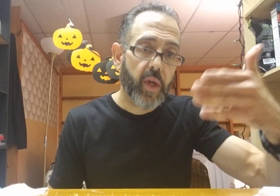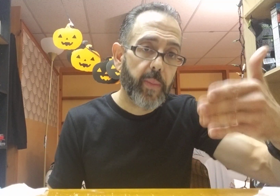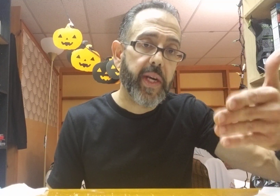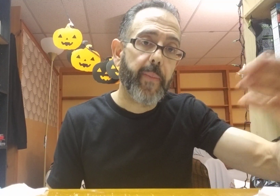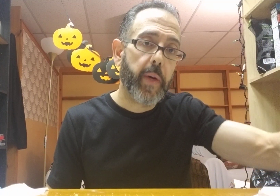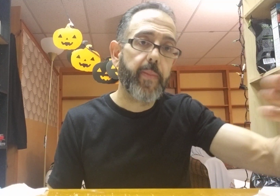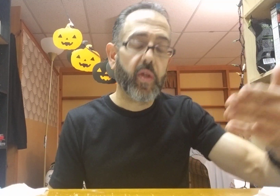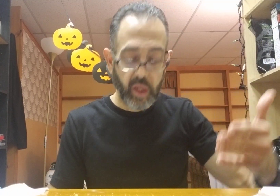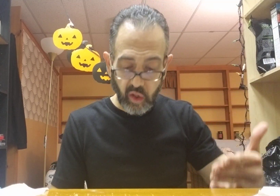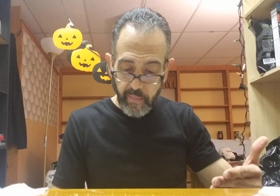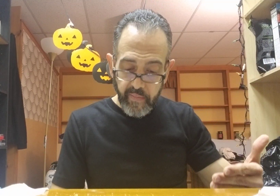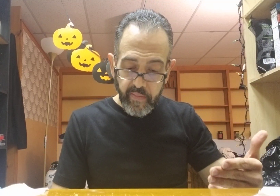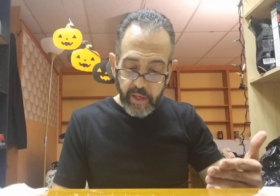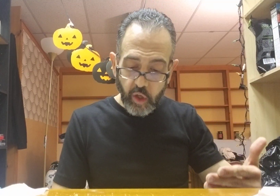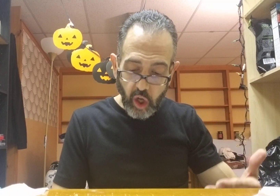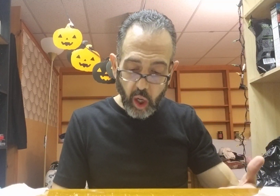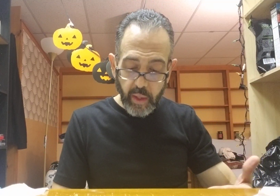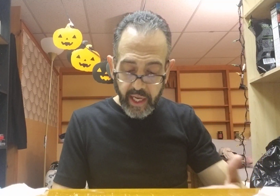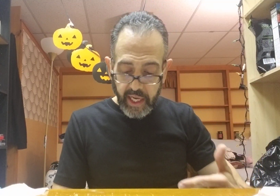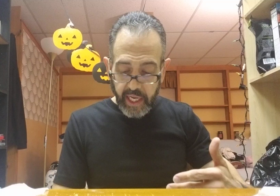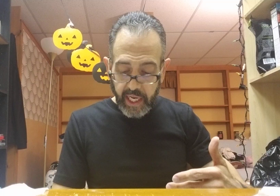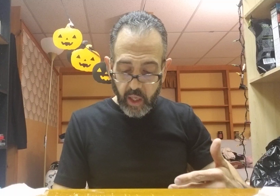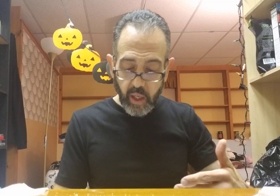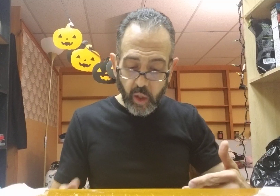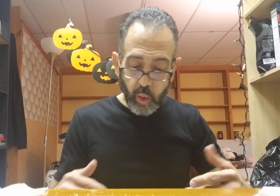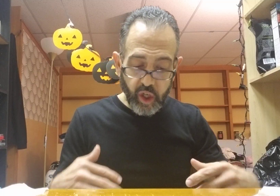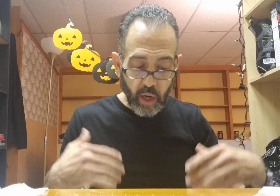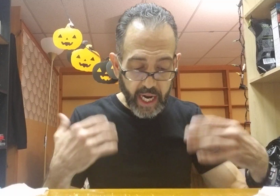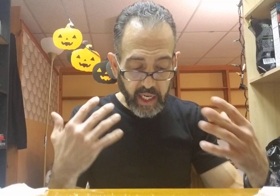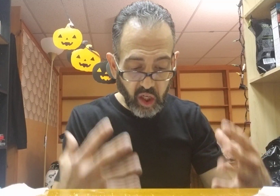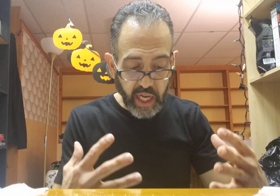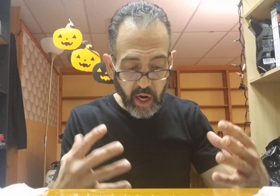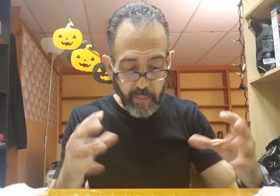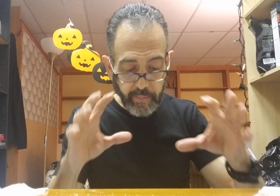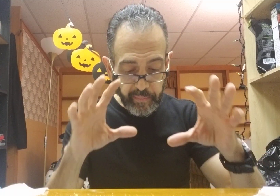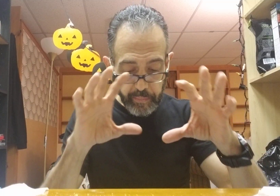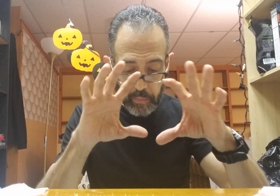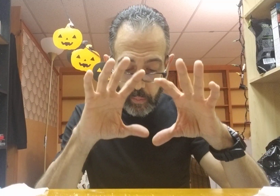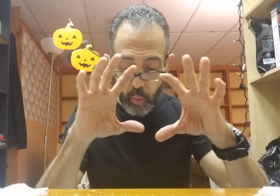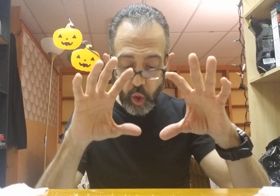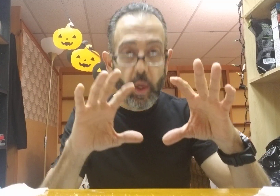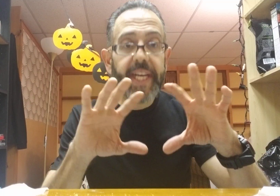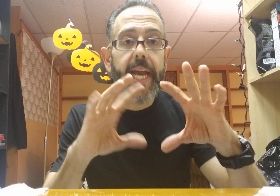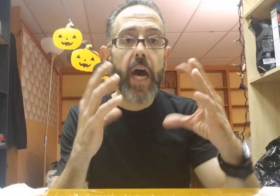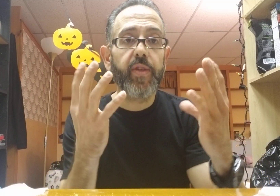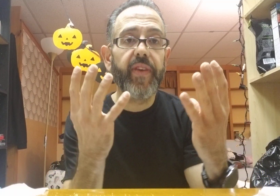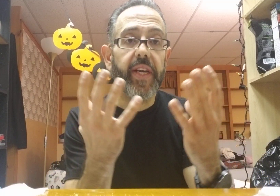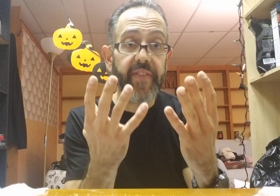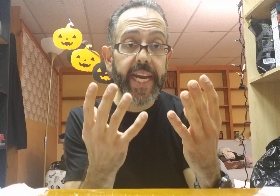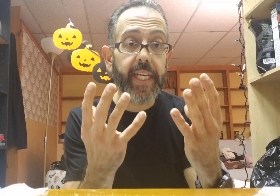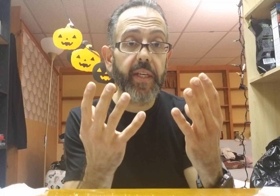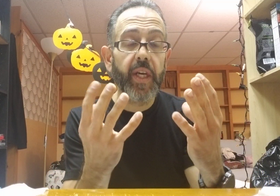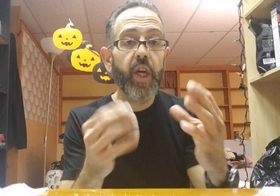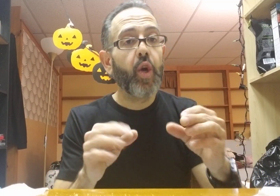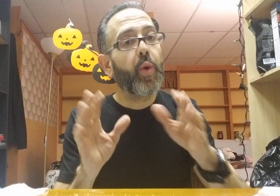interpreting purposes. So we're trying to set up. Right now, it's very vague. We're